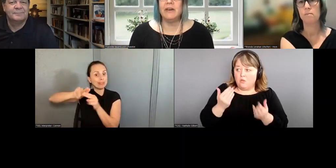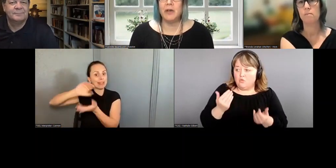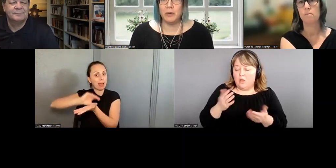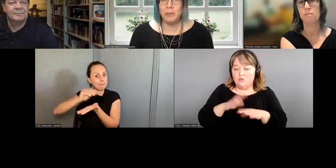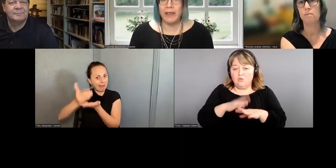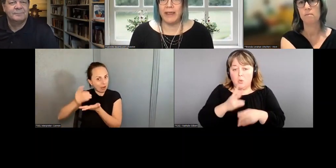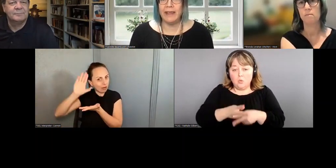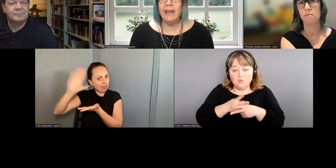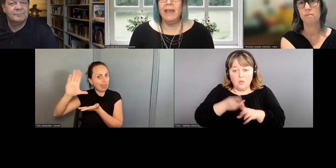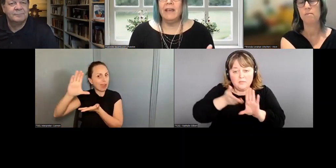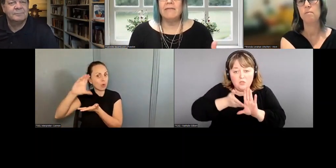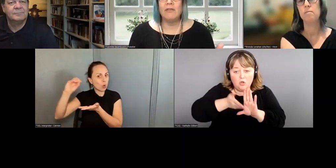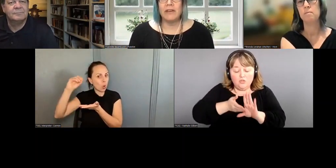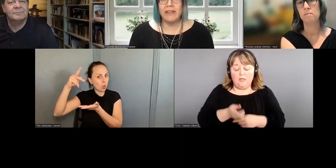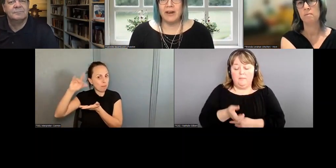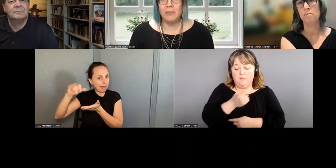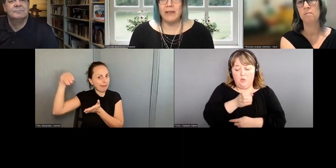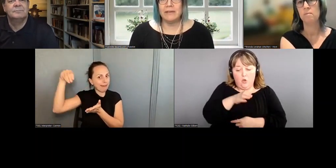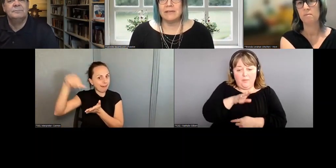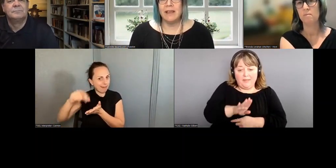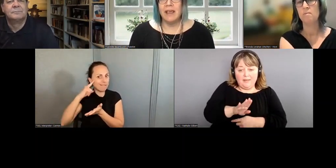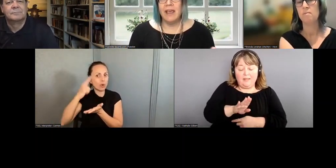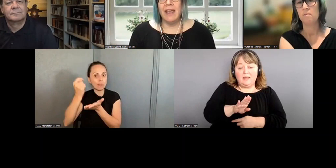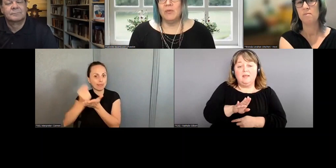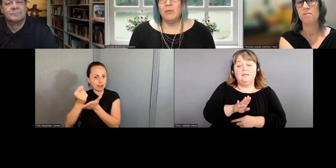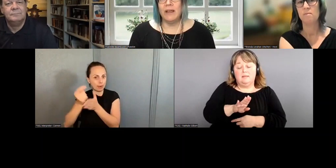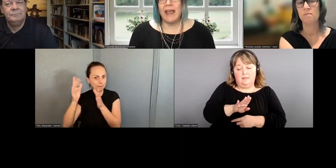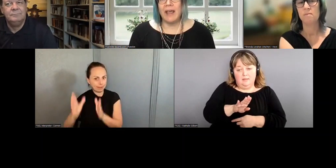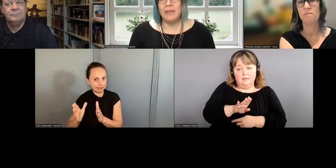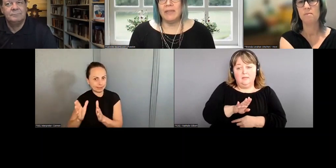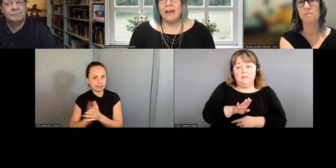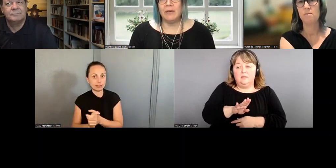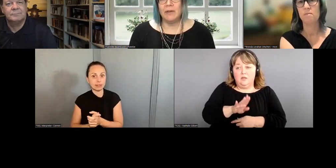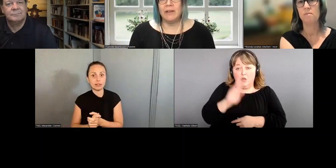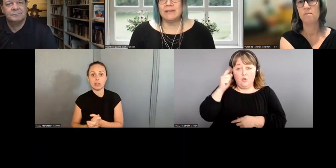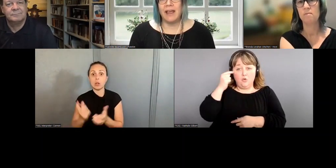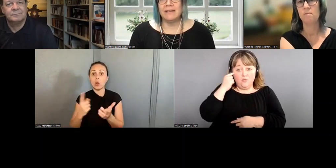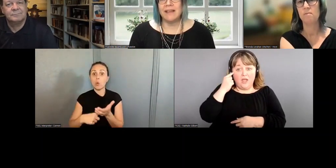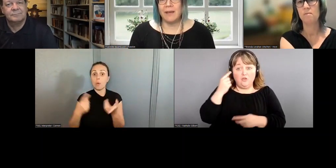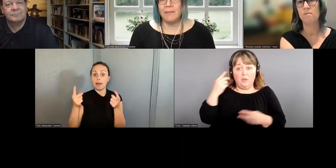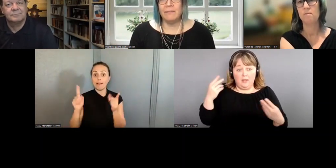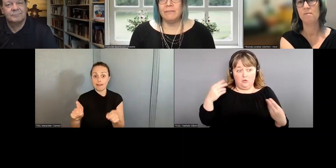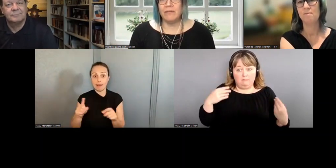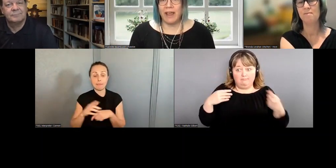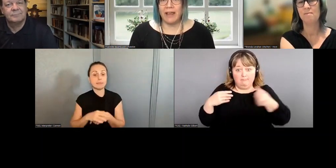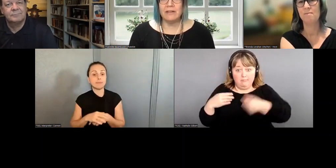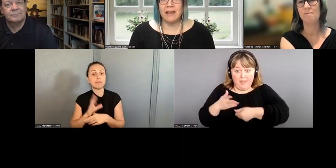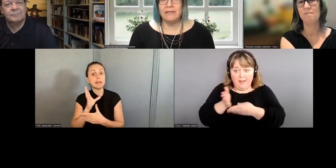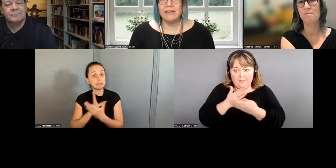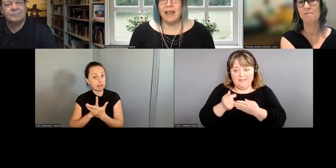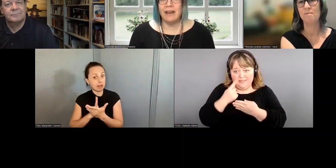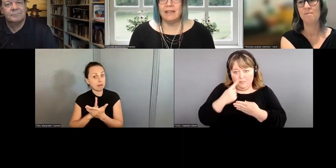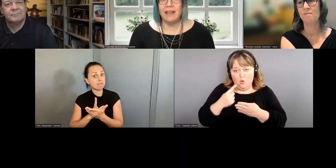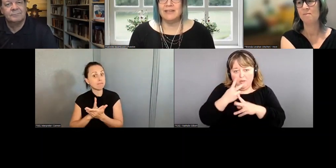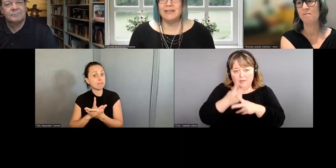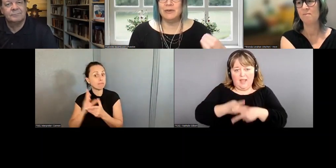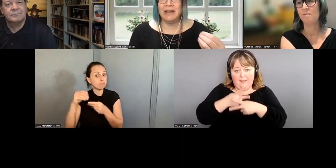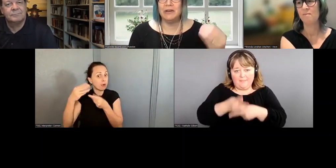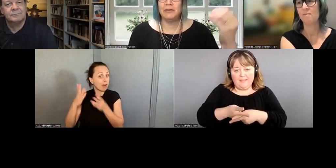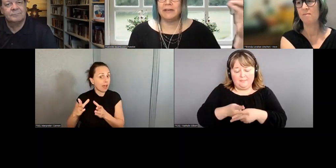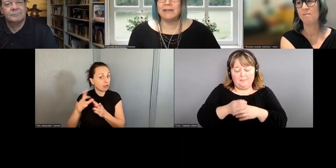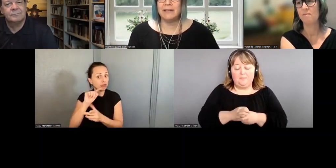their copay for therapists. And what happened there was that some providers have decided then